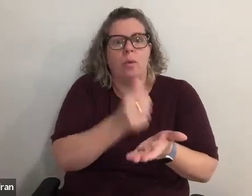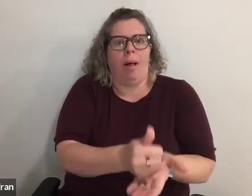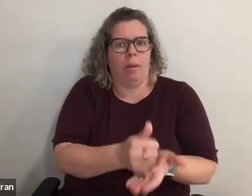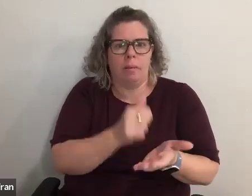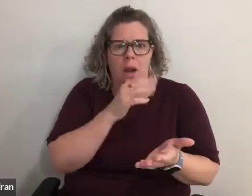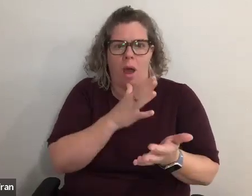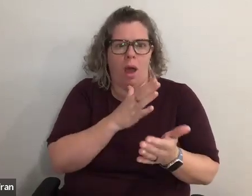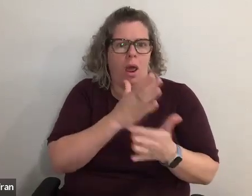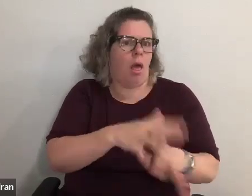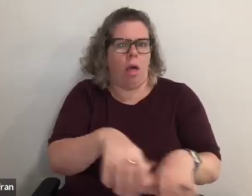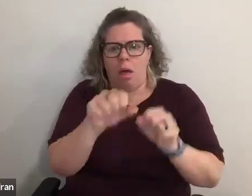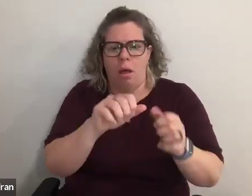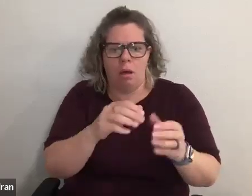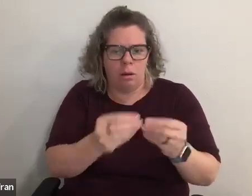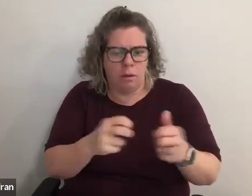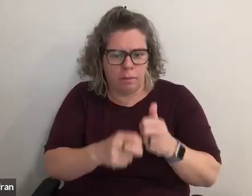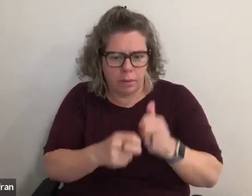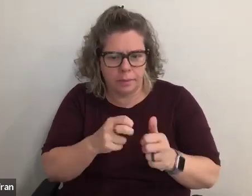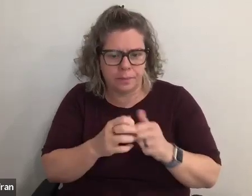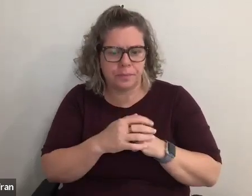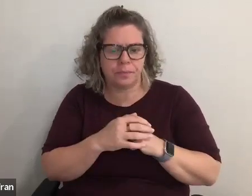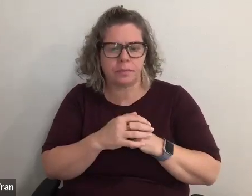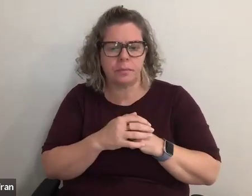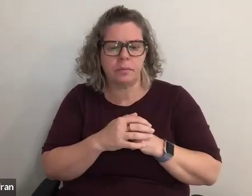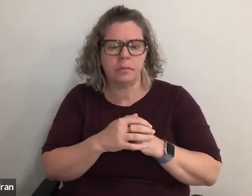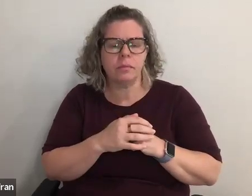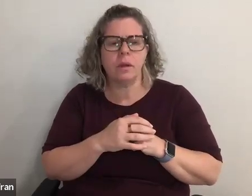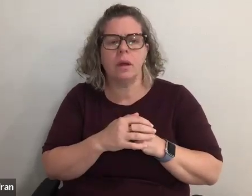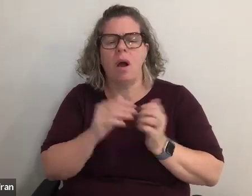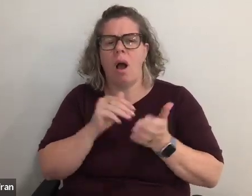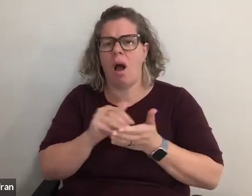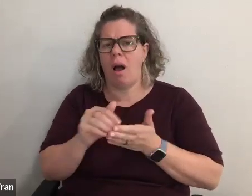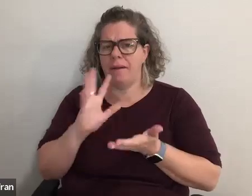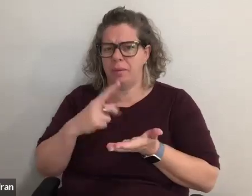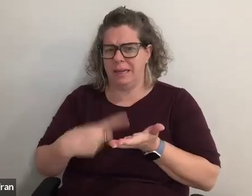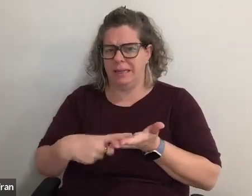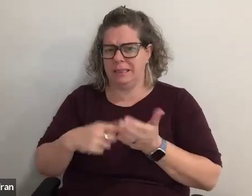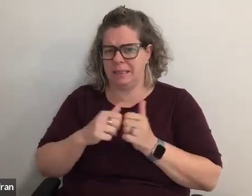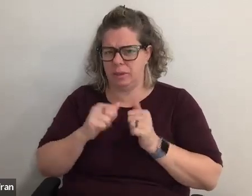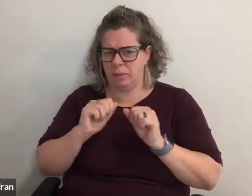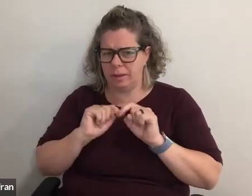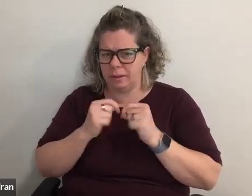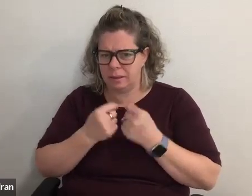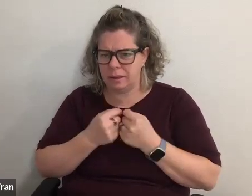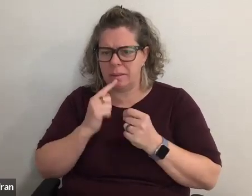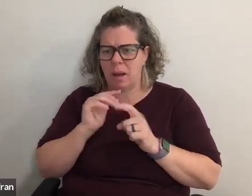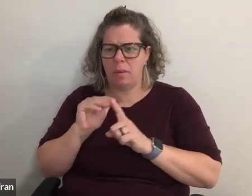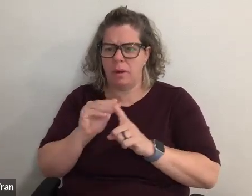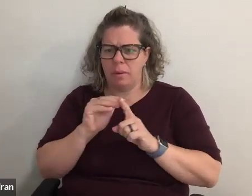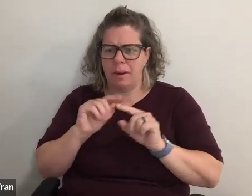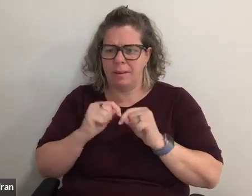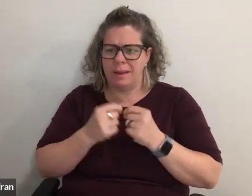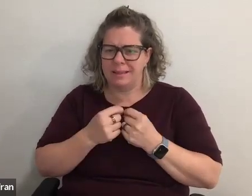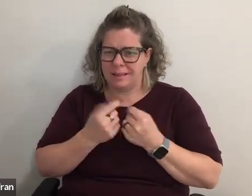think oftentimes when I get a chance to talk with our teams, one of the things I often want to remind our team, I think